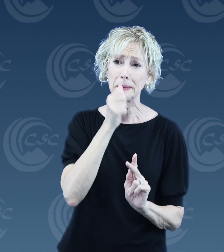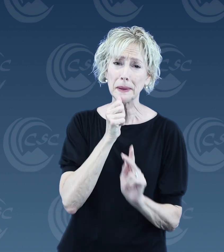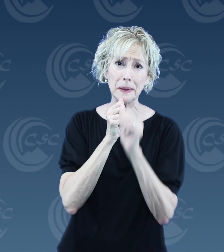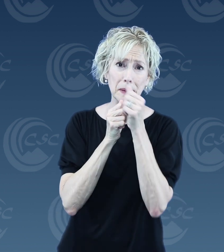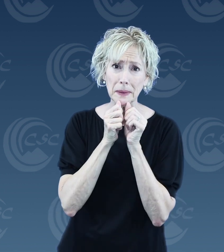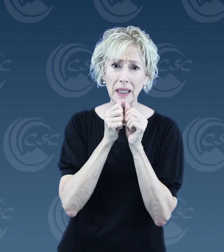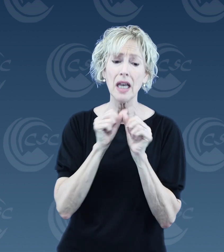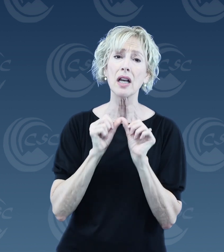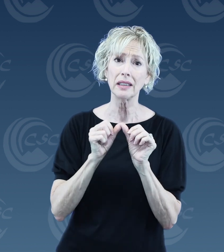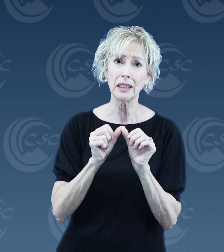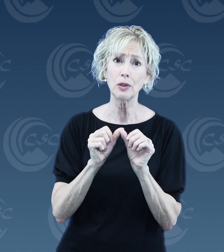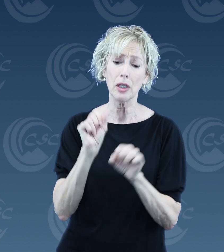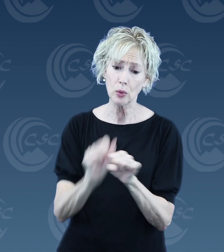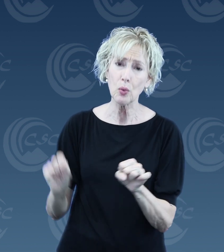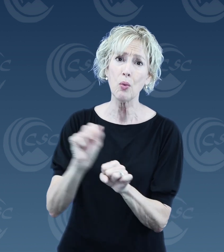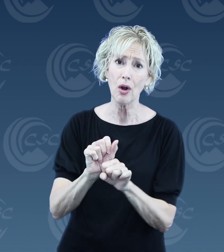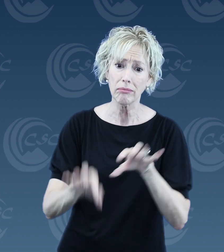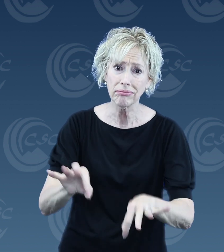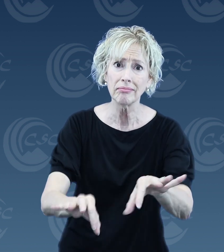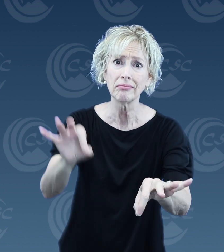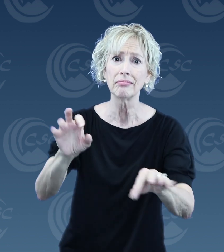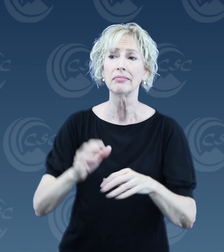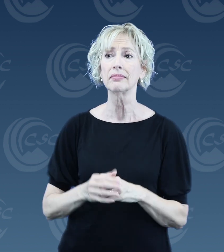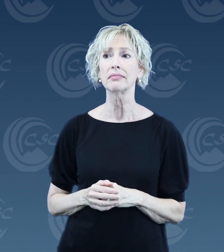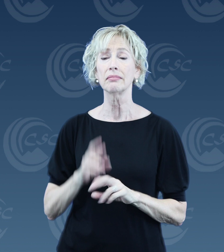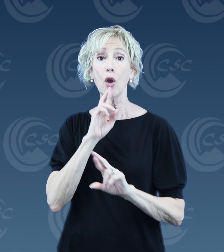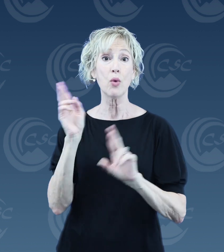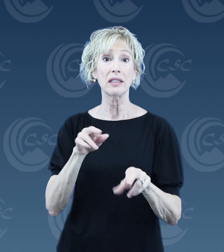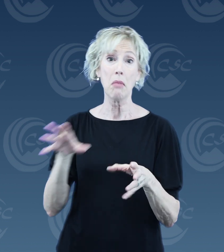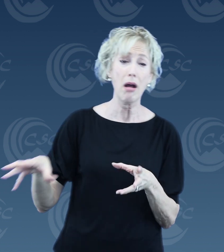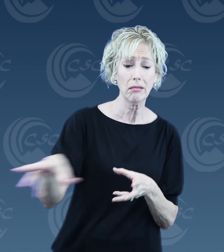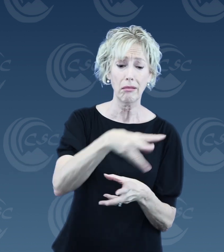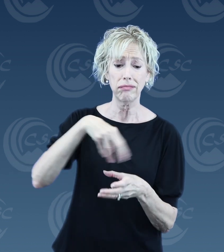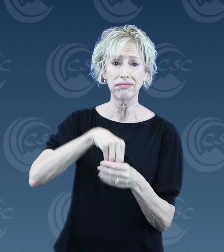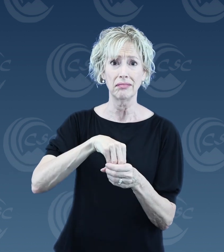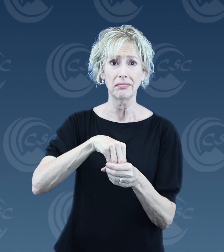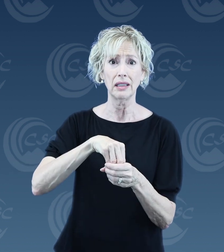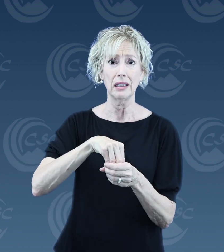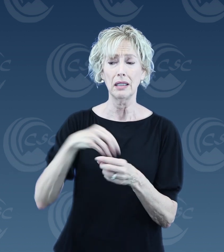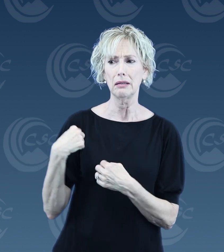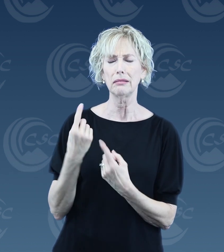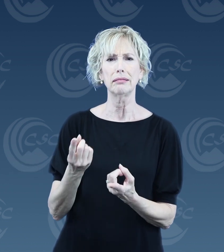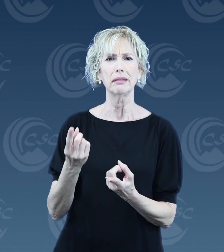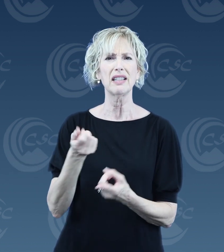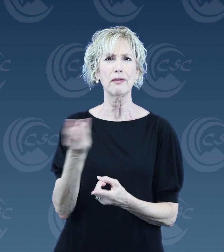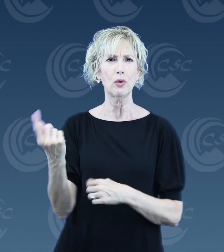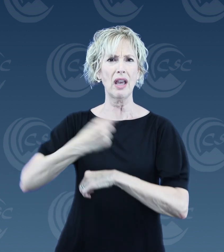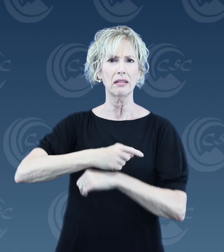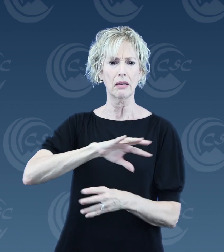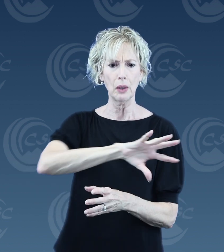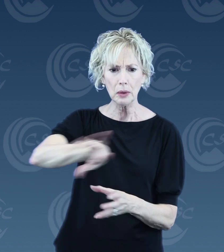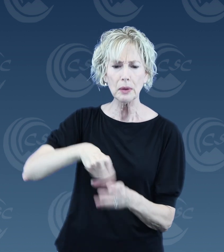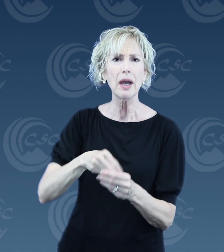to work to find them. The response has been comprehensive in the last several days. And when I say comprehensive, I mean we are bringing